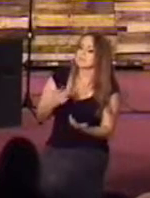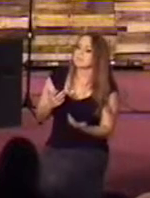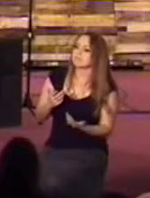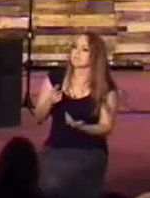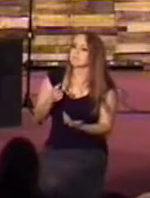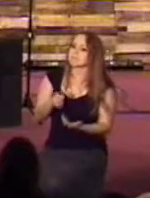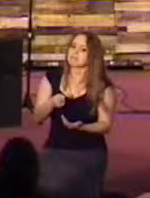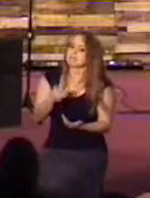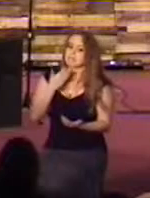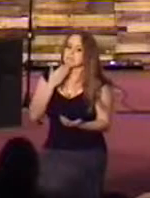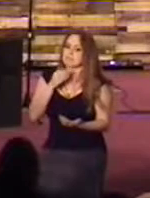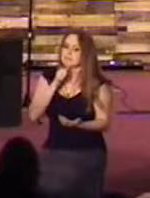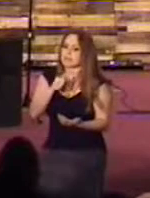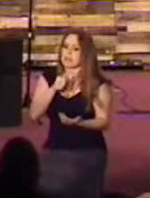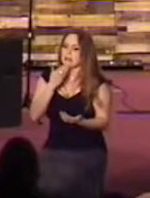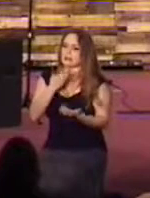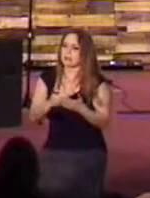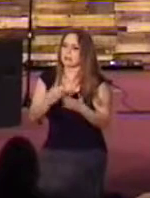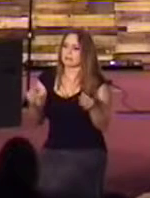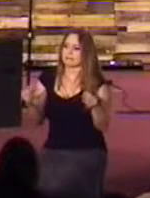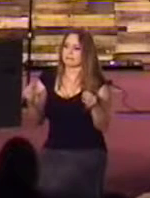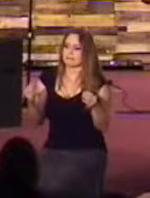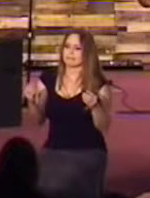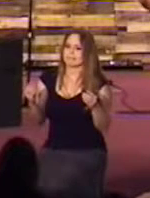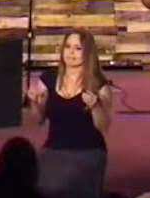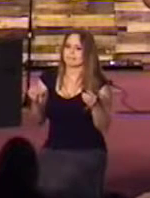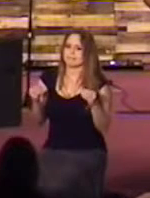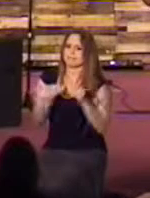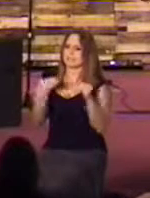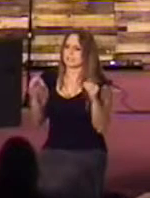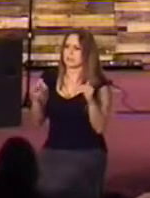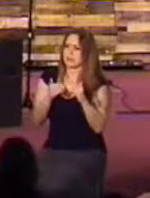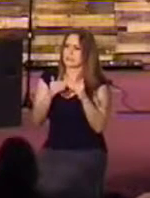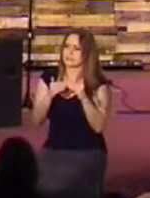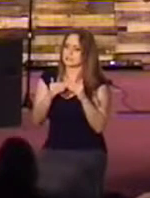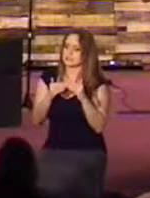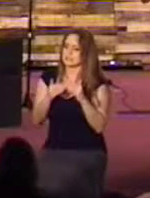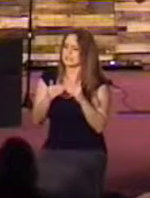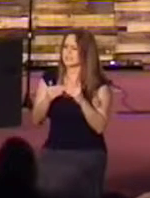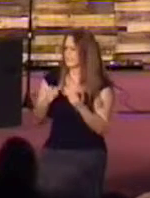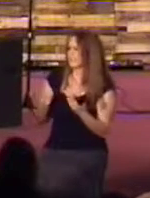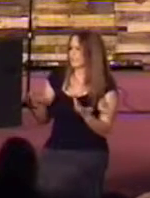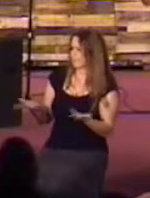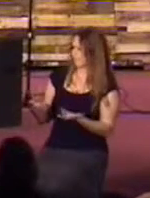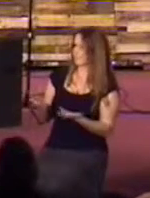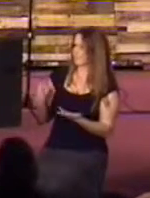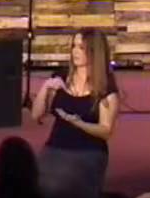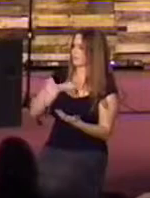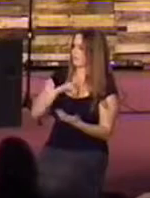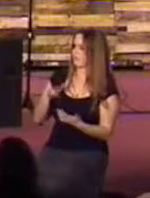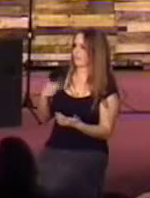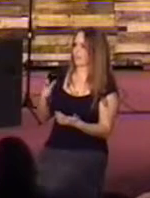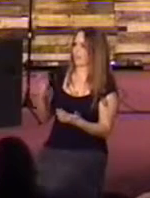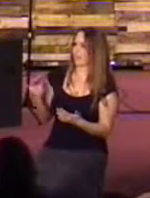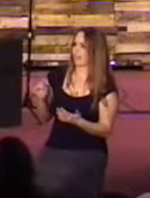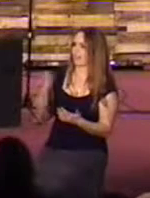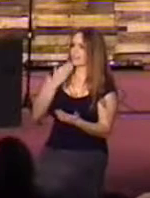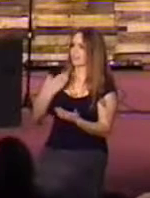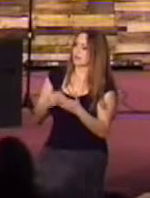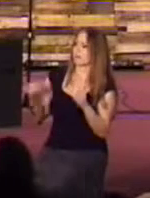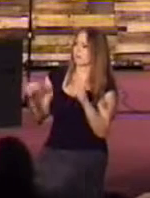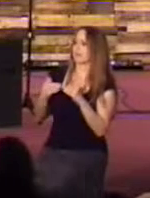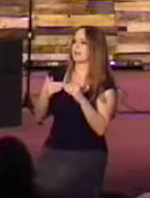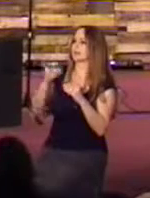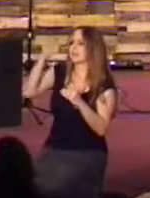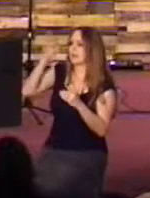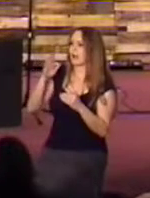probably just aren't a good match." And you're like, "Wait, you know, we felt like we were a good match. God, we felt like God brought us together, and you're just a